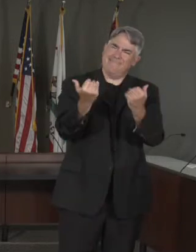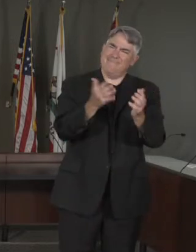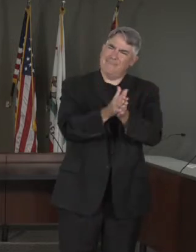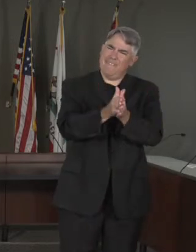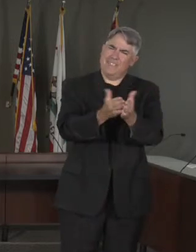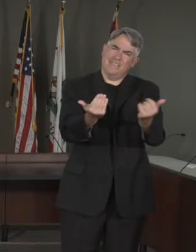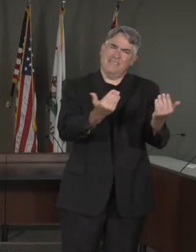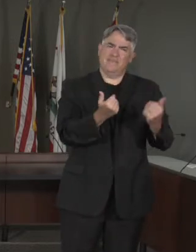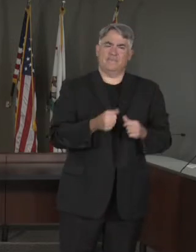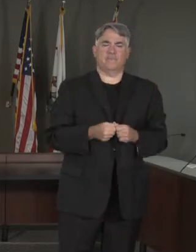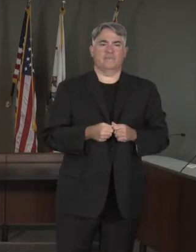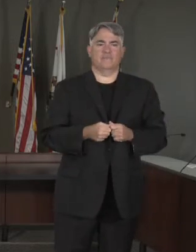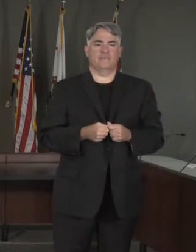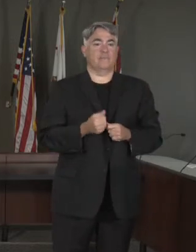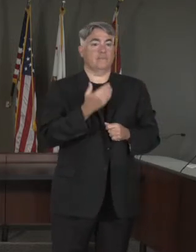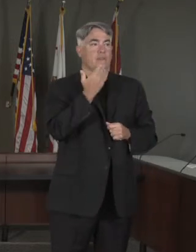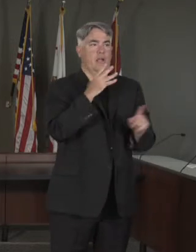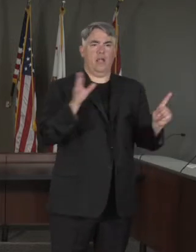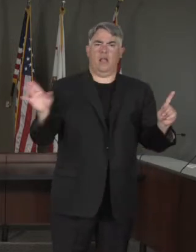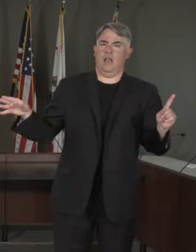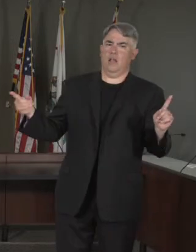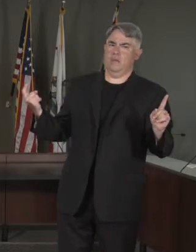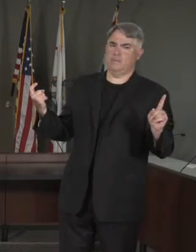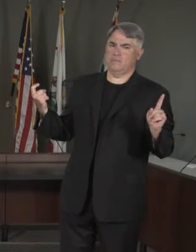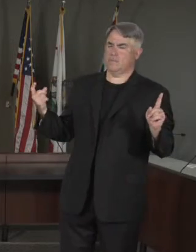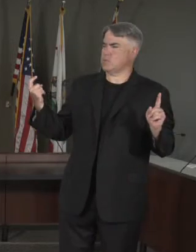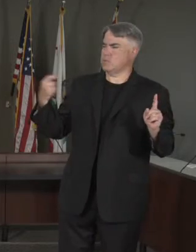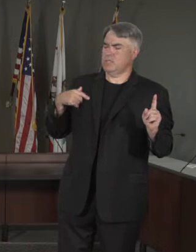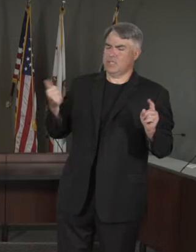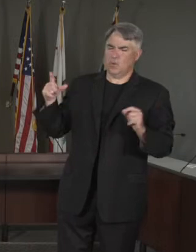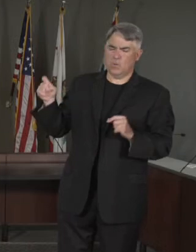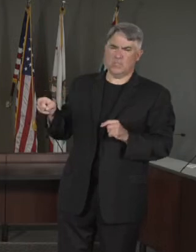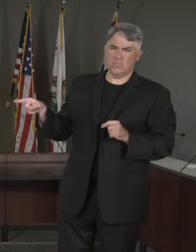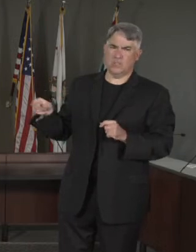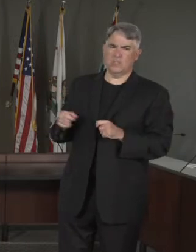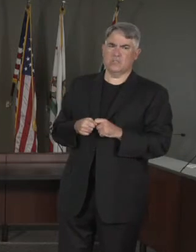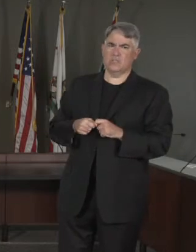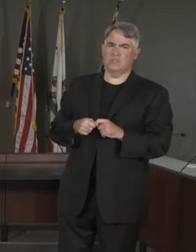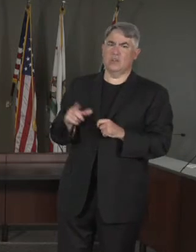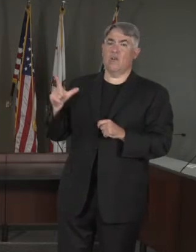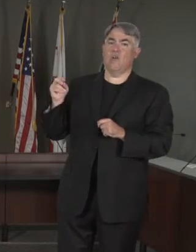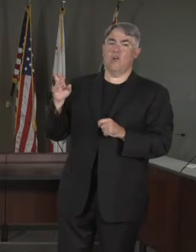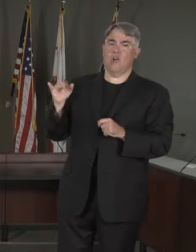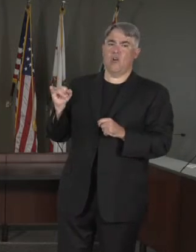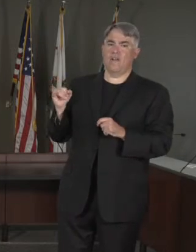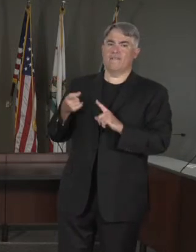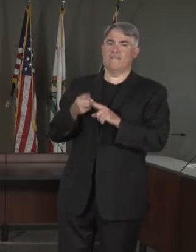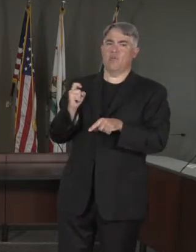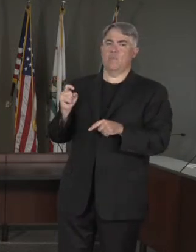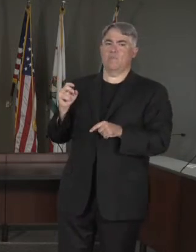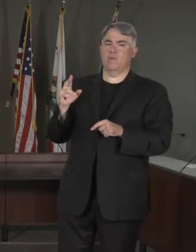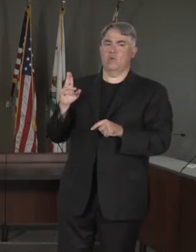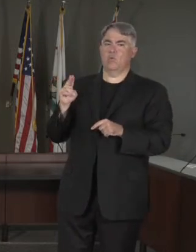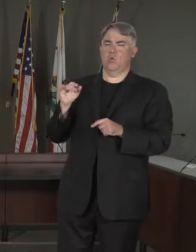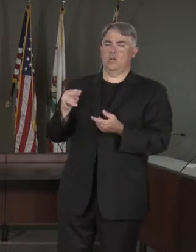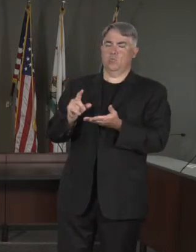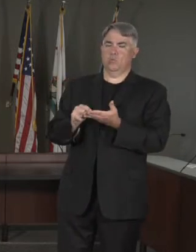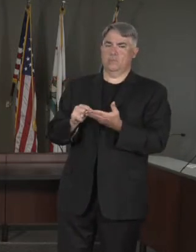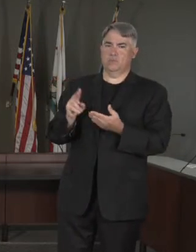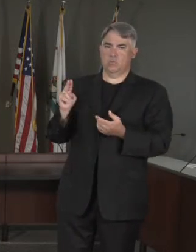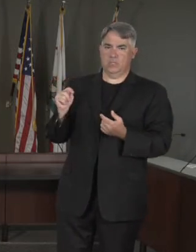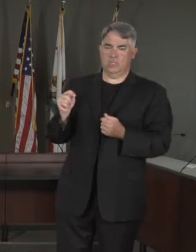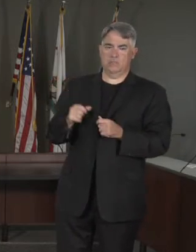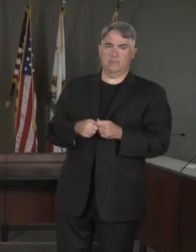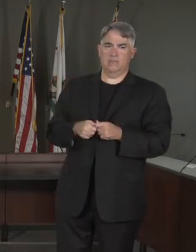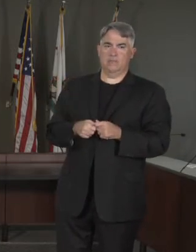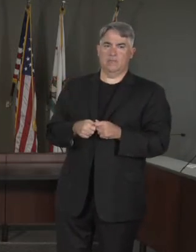vaccinated. Thank you. Okay, and this next question is also for you from Lori Weisberg at the Union Tribune. With the imminent reopening of